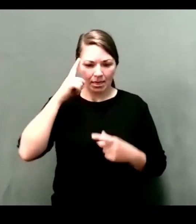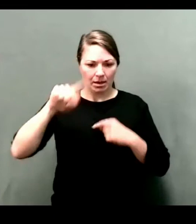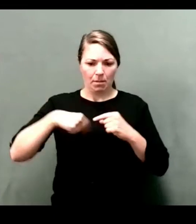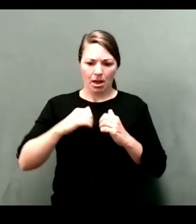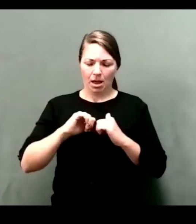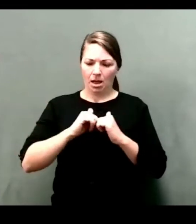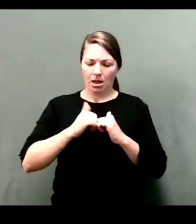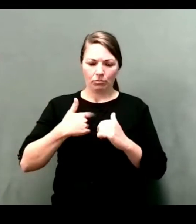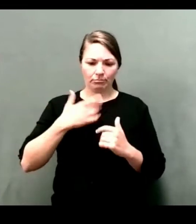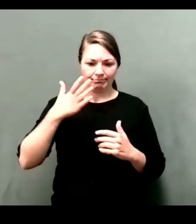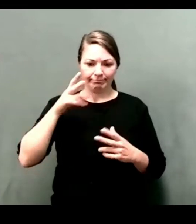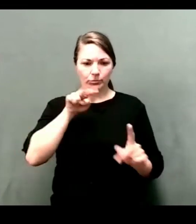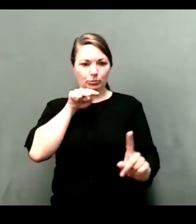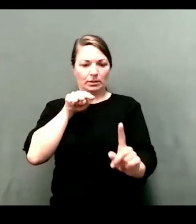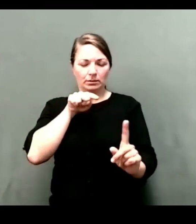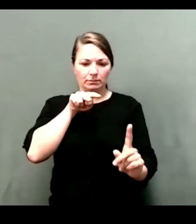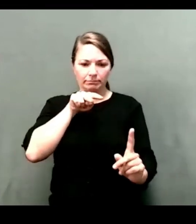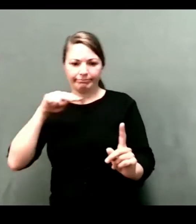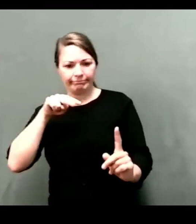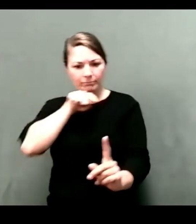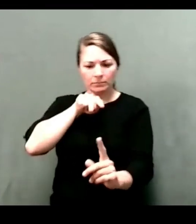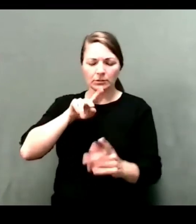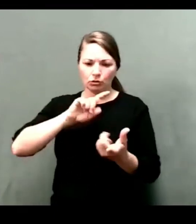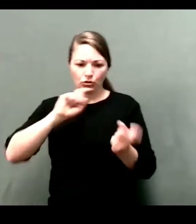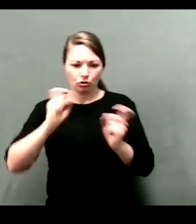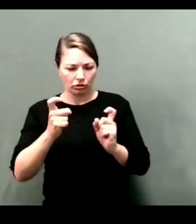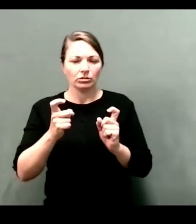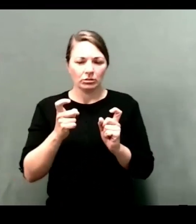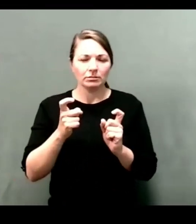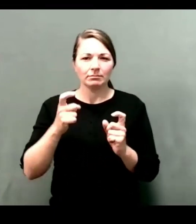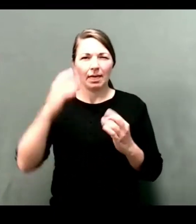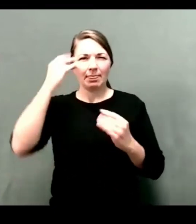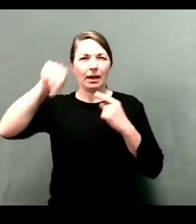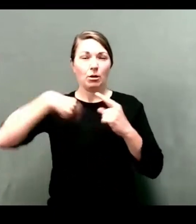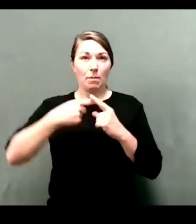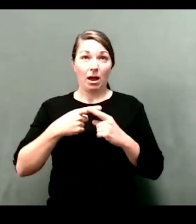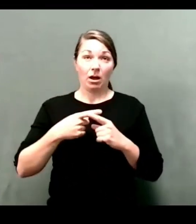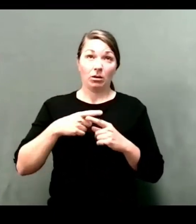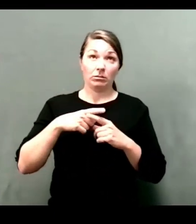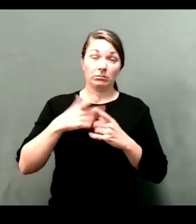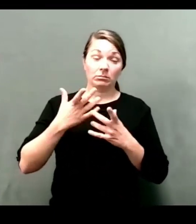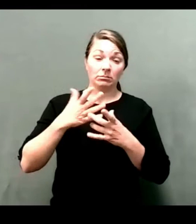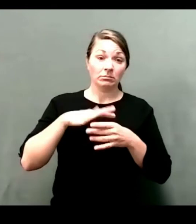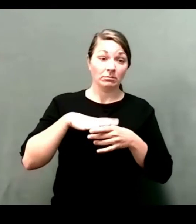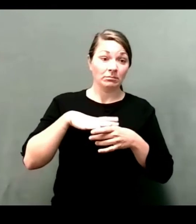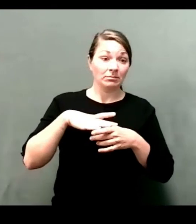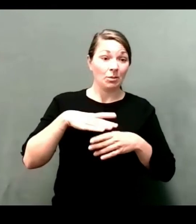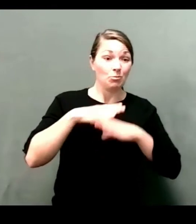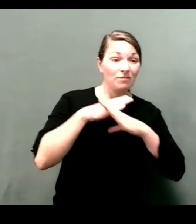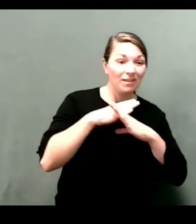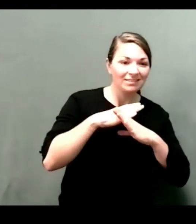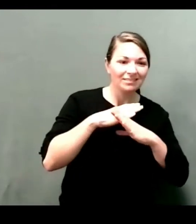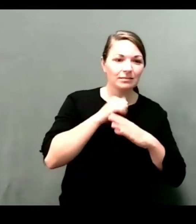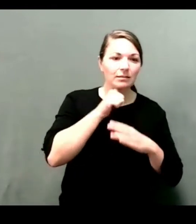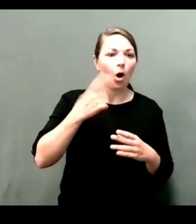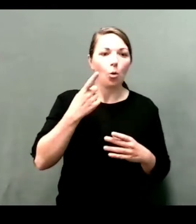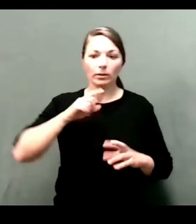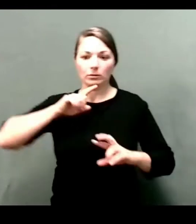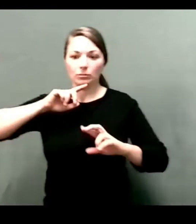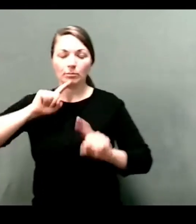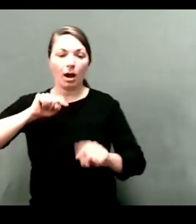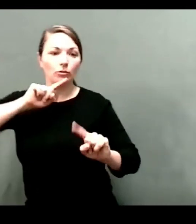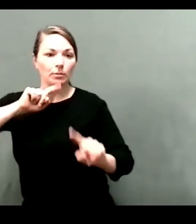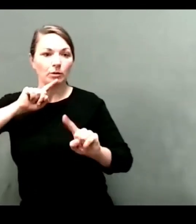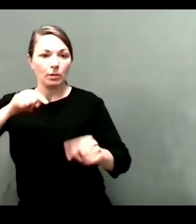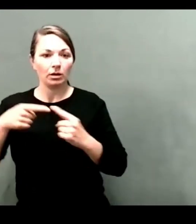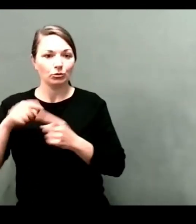perspective to think about oppression and prevention rather than only being in response mode, which was where I was at